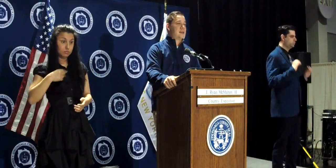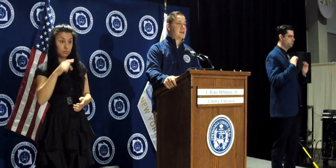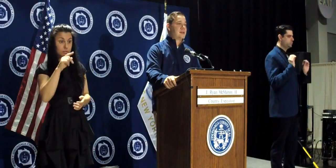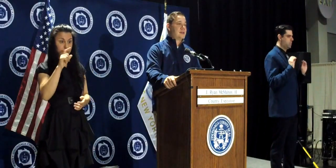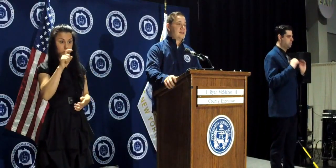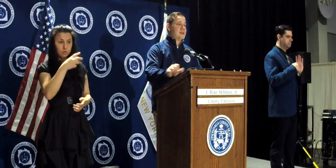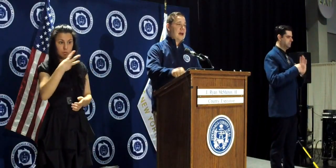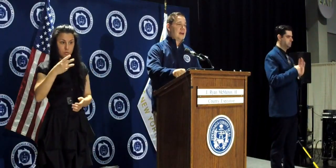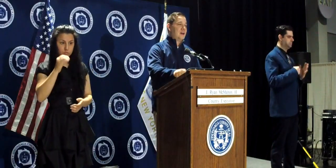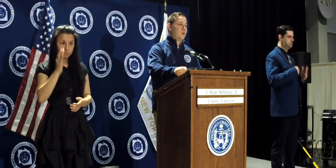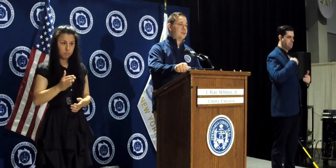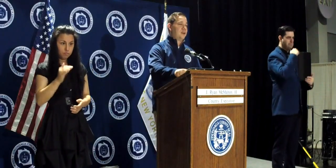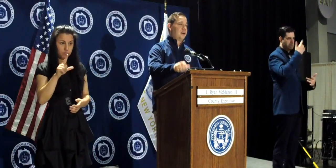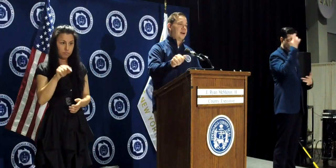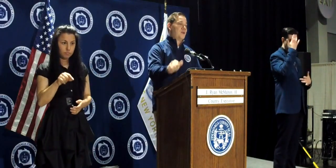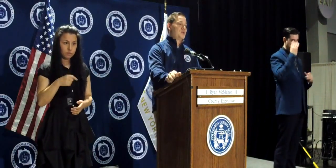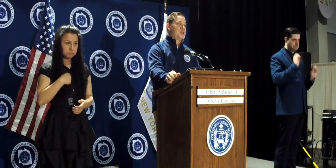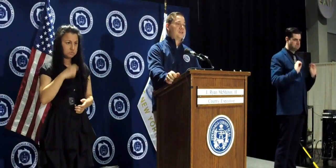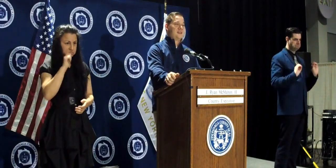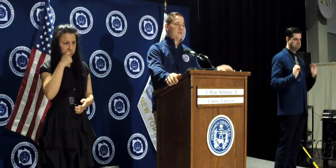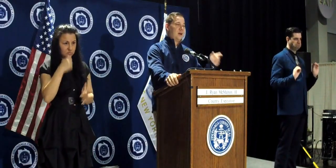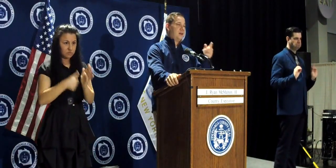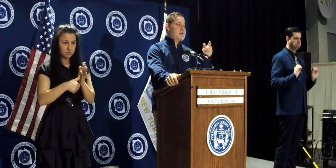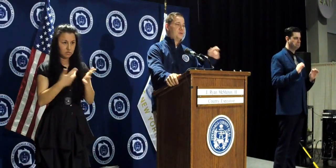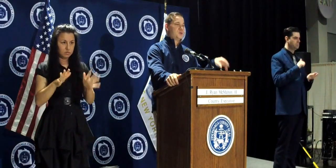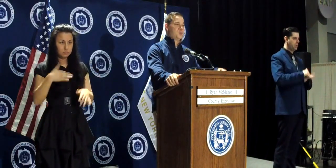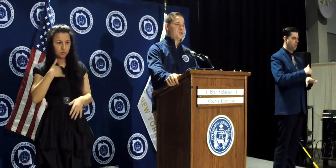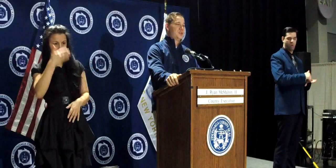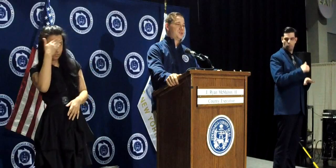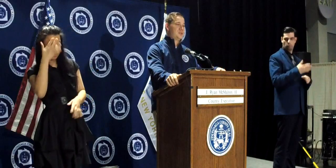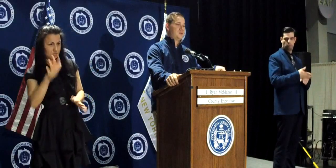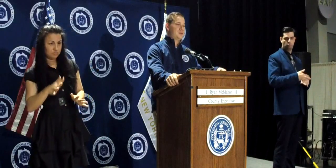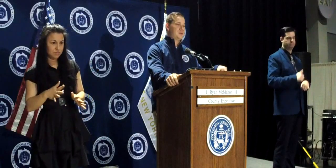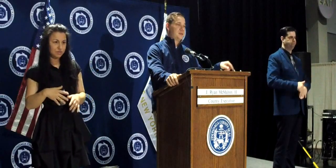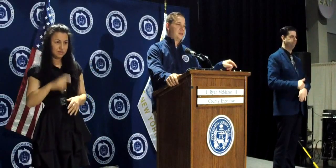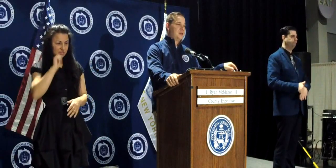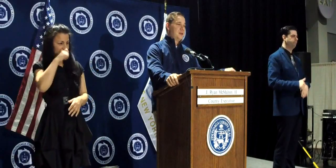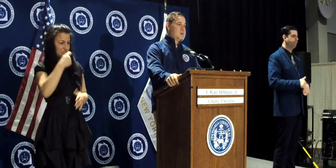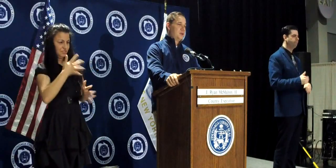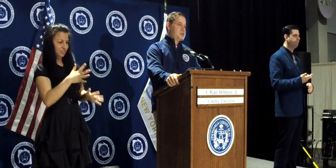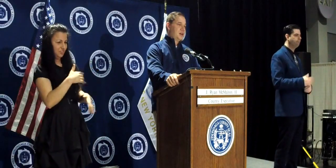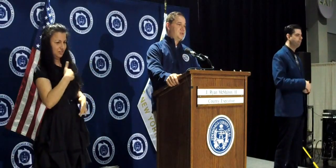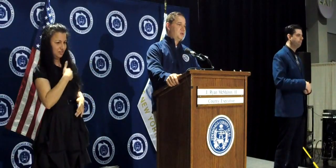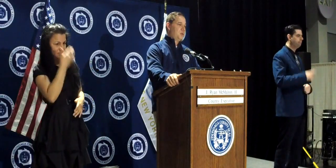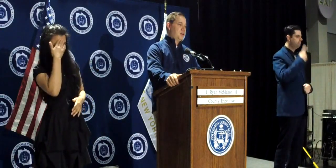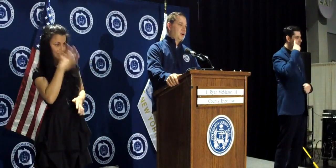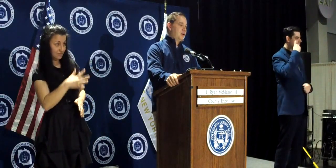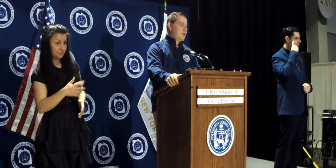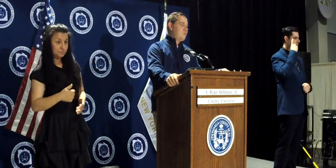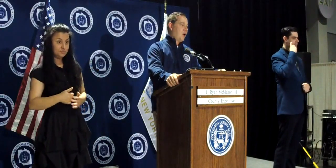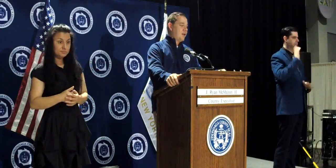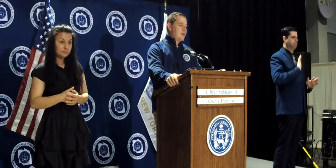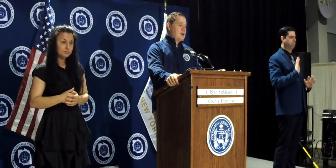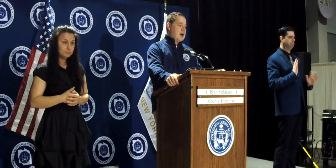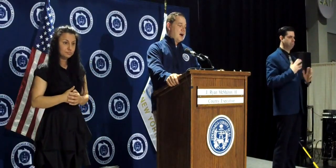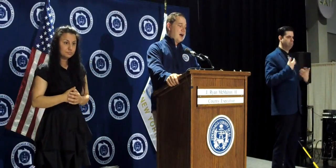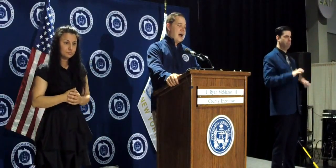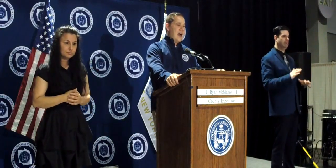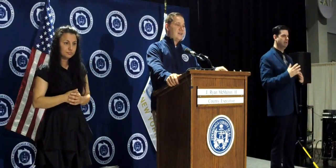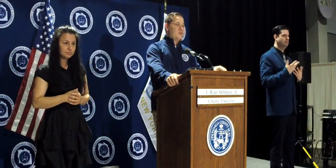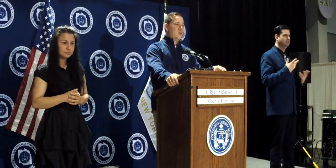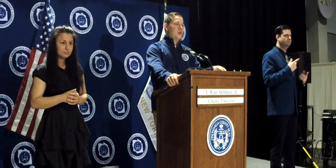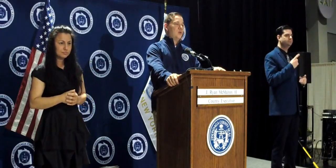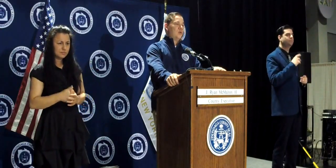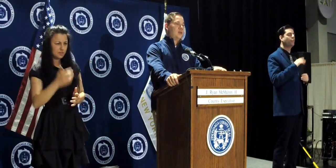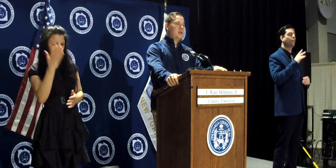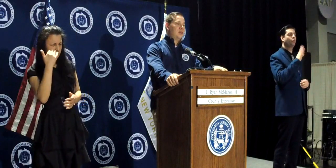been sick. Knock on wood, Doug. I don't know if you're trying. I don't know if you're superstitious. If this is what you're trying to do to me here, but